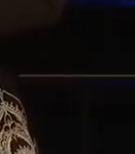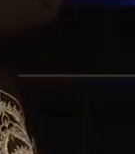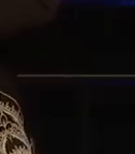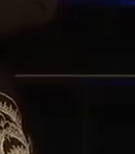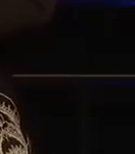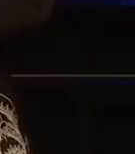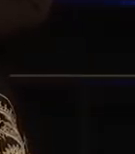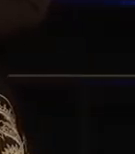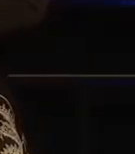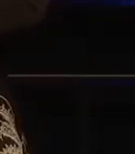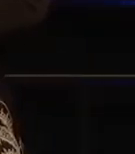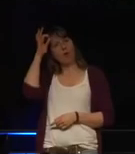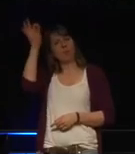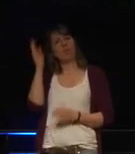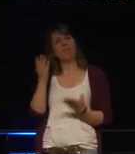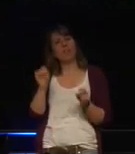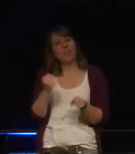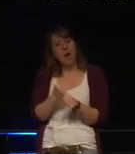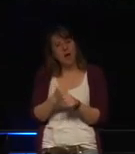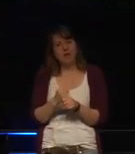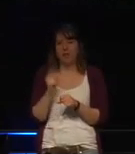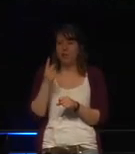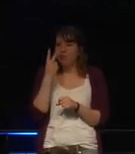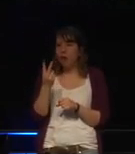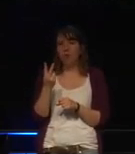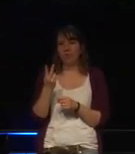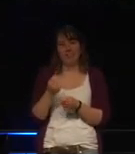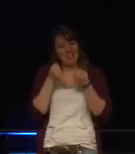tools. Because you have the control.